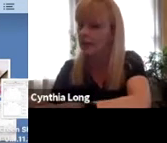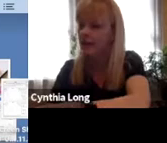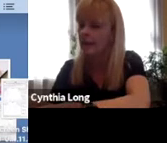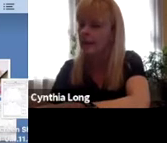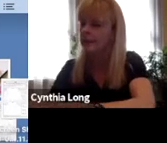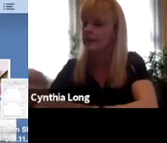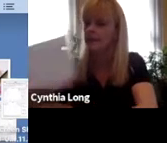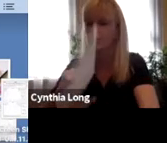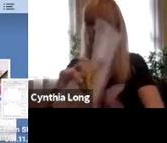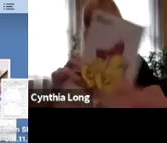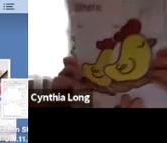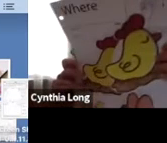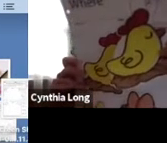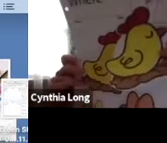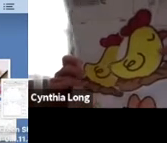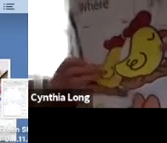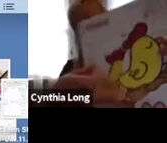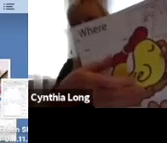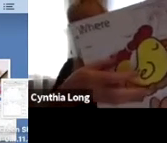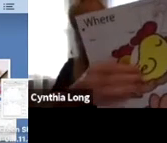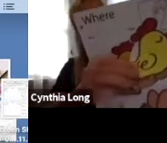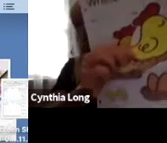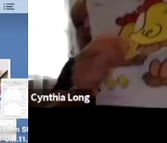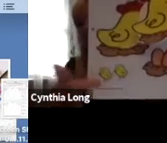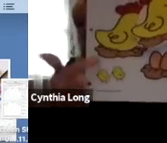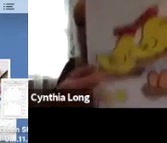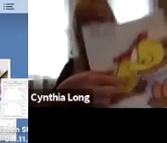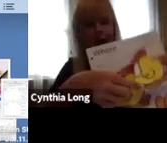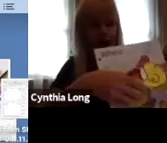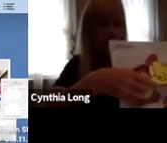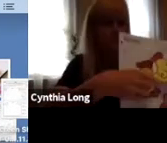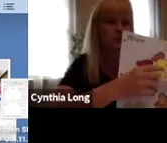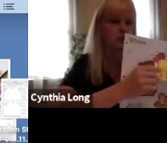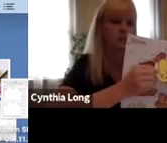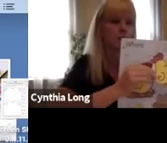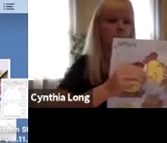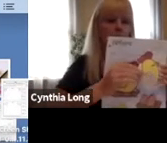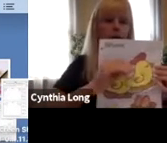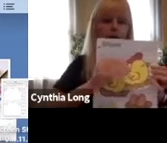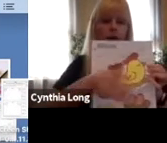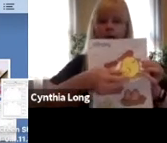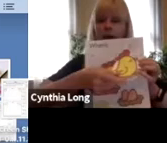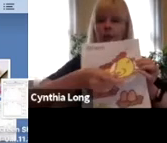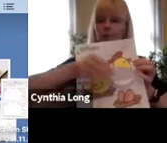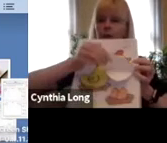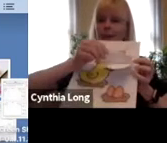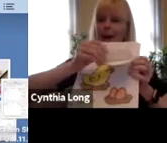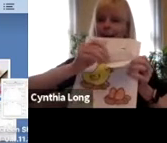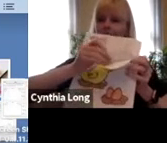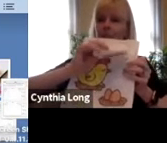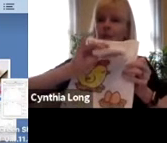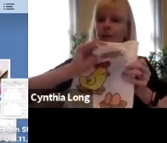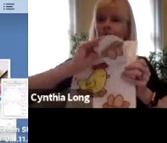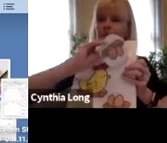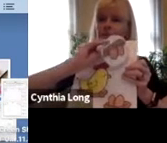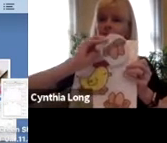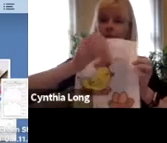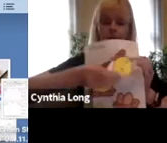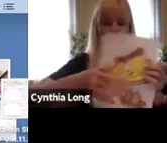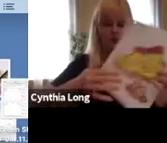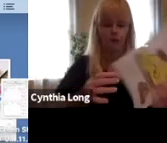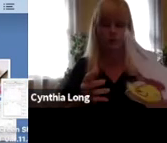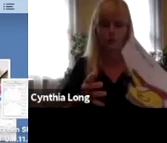chicken, and this one right here. So basically they're cutting them out and they're putting them behind each